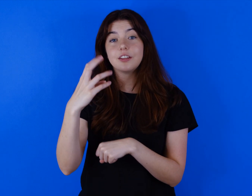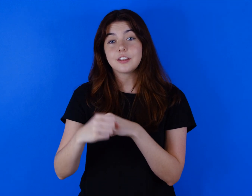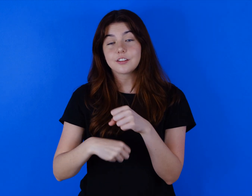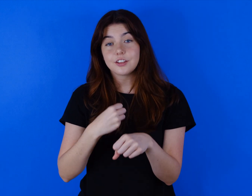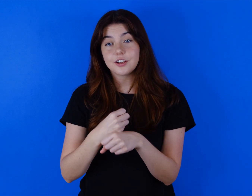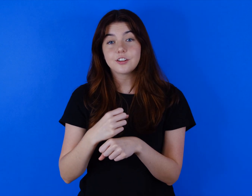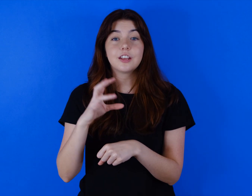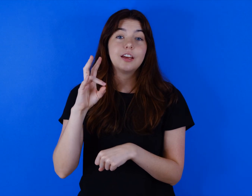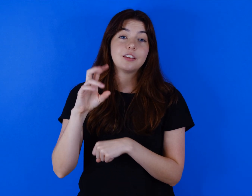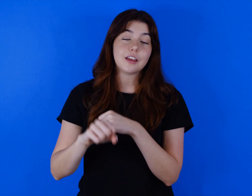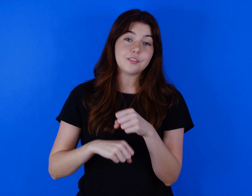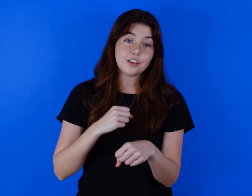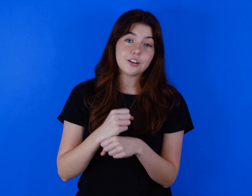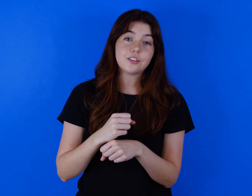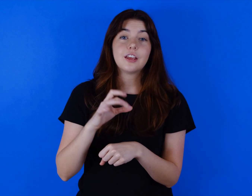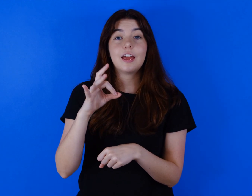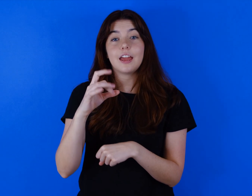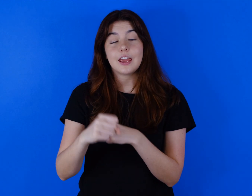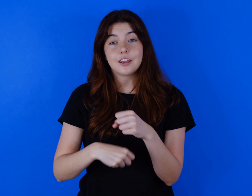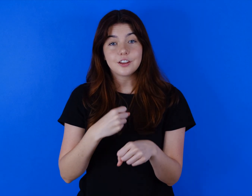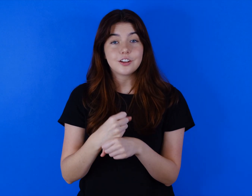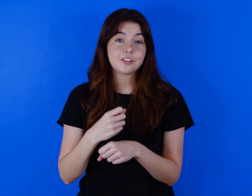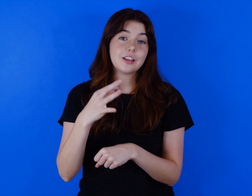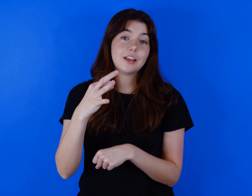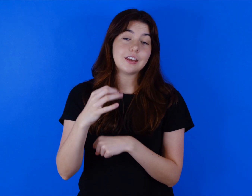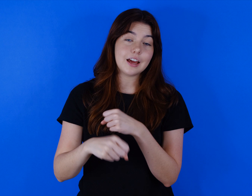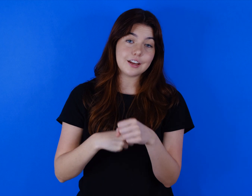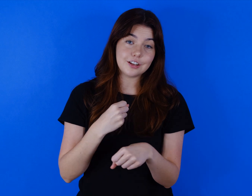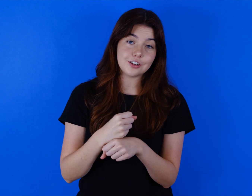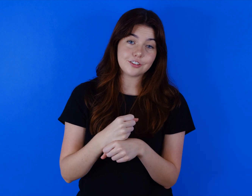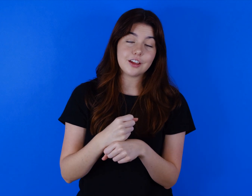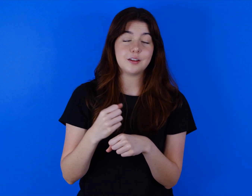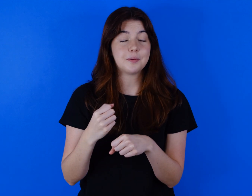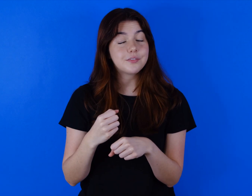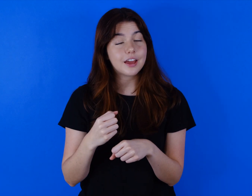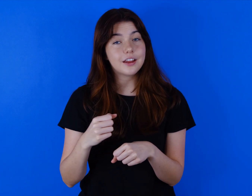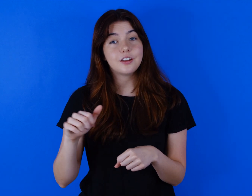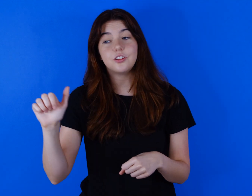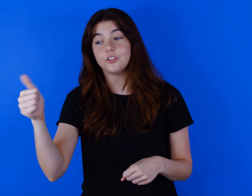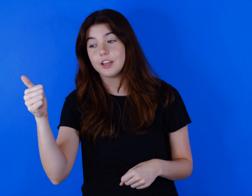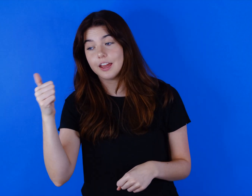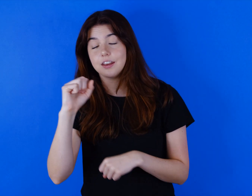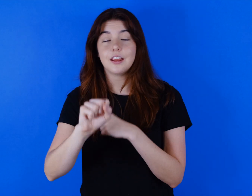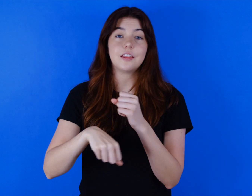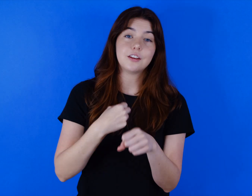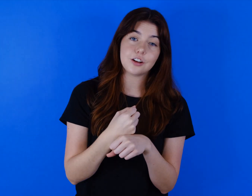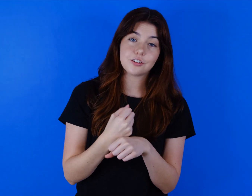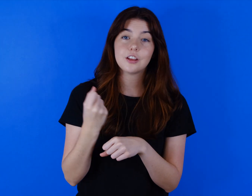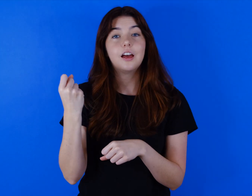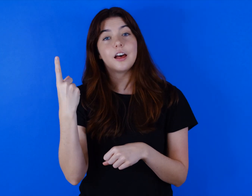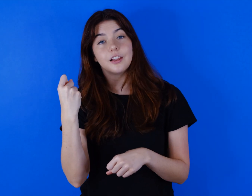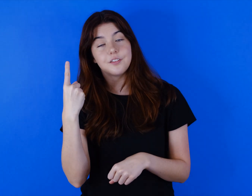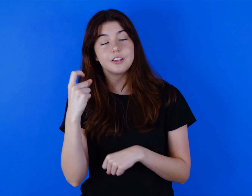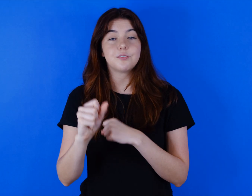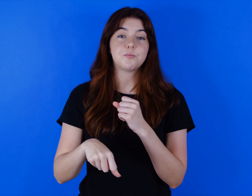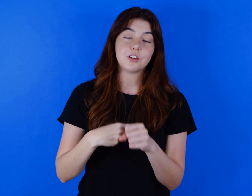6 years, 7 years, 8 years, 9 years, and above that, you do 10, and then years. 11